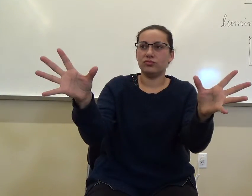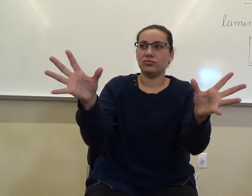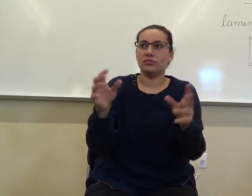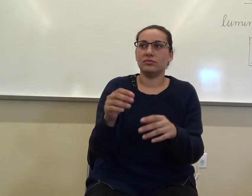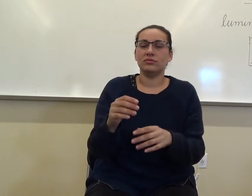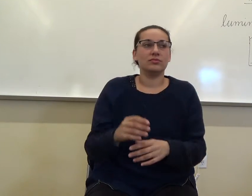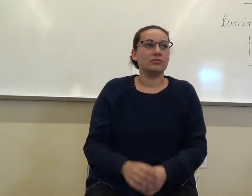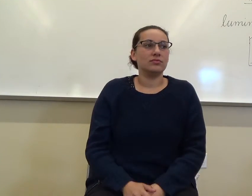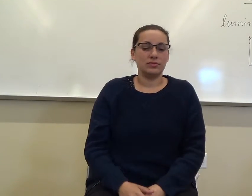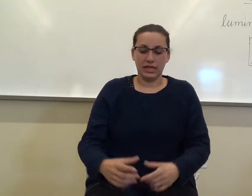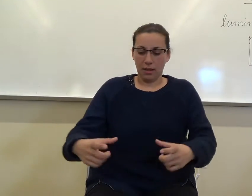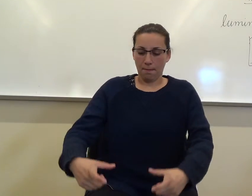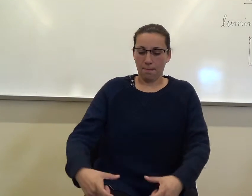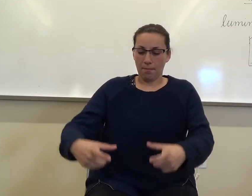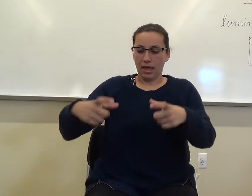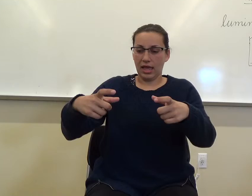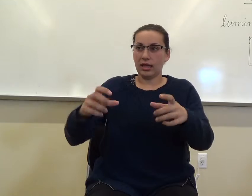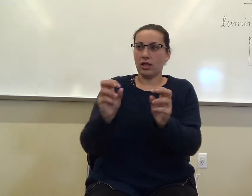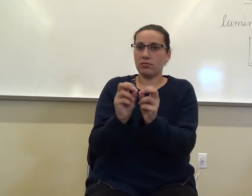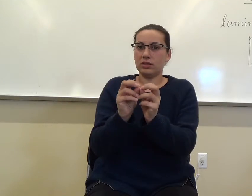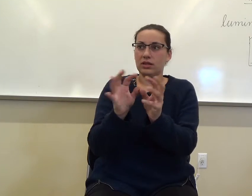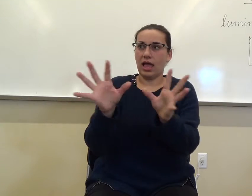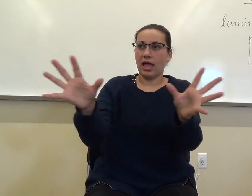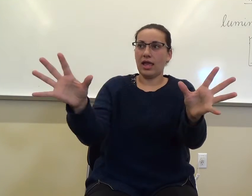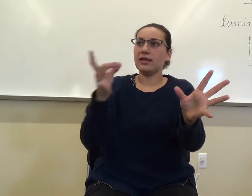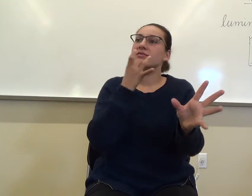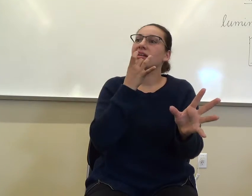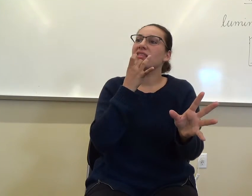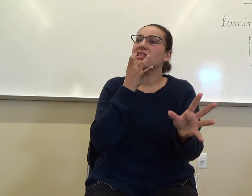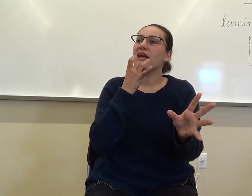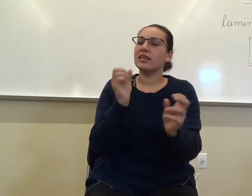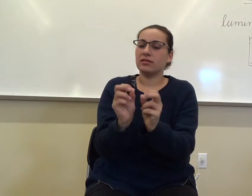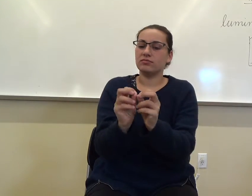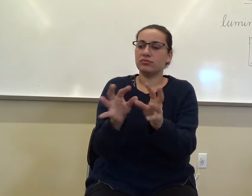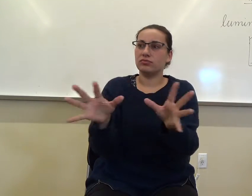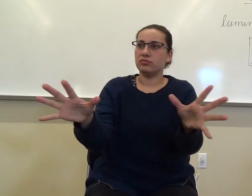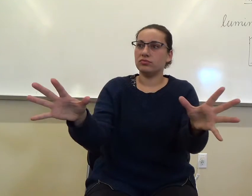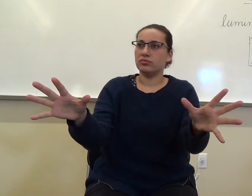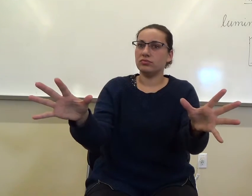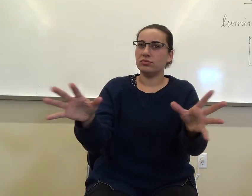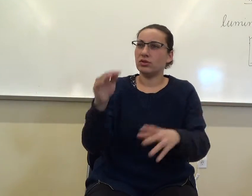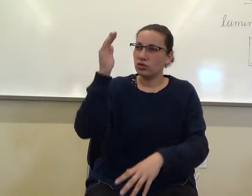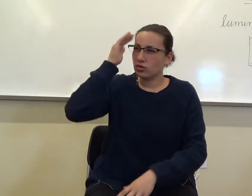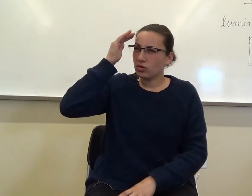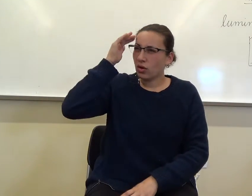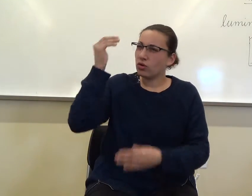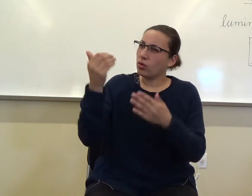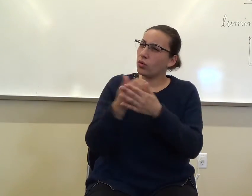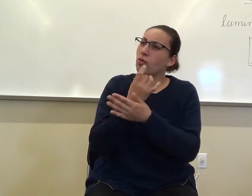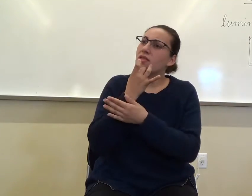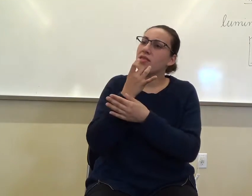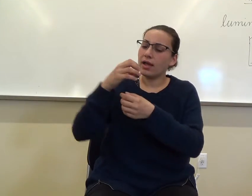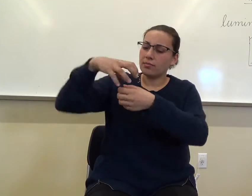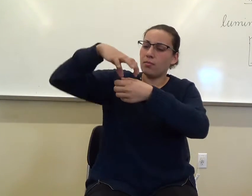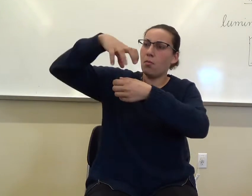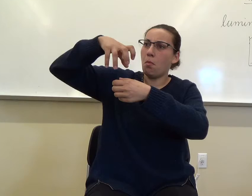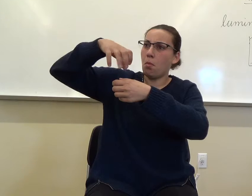You probably hear this word as they're talking about the switch over to these new light bulbs. They have as much